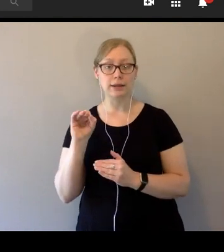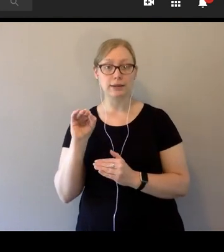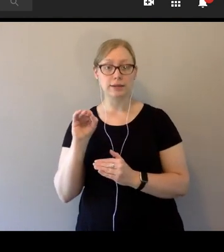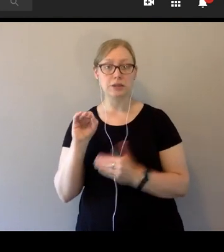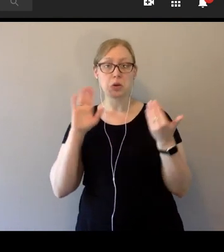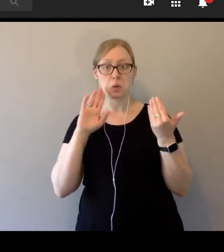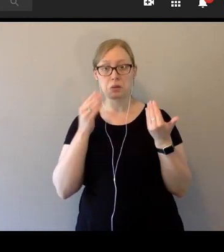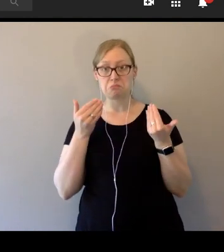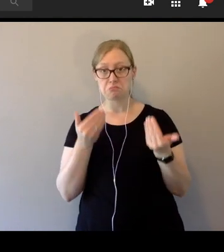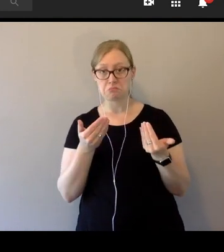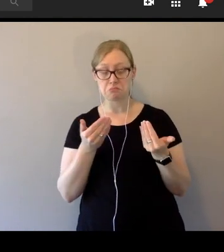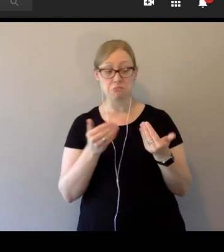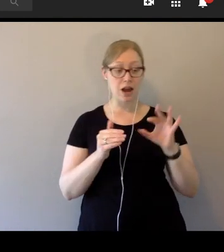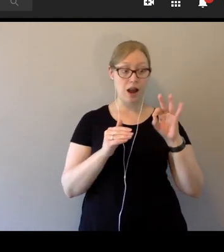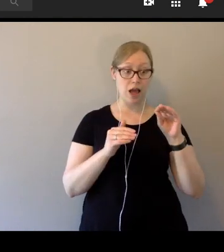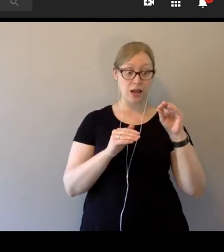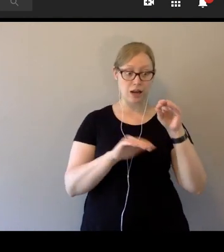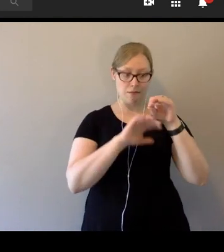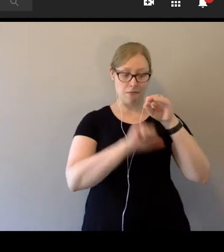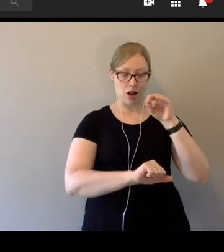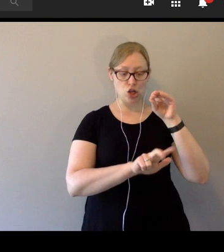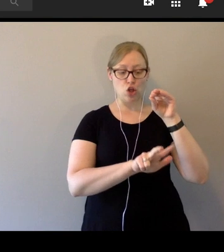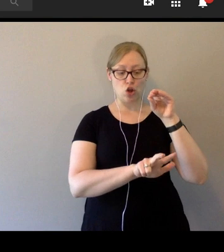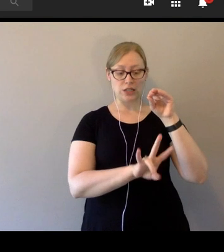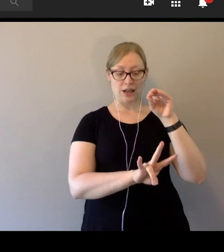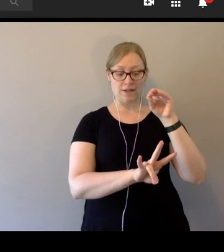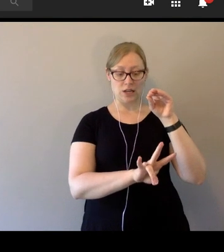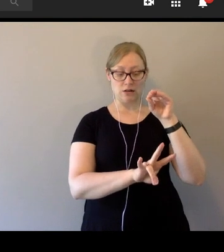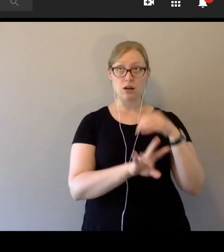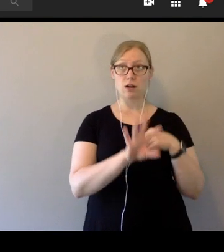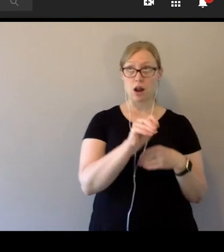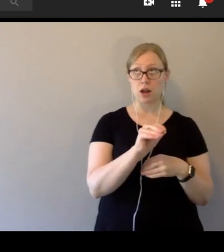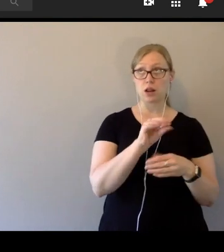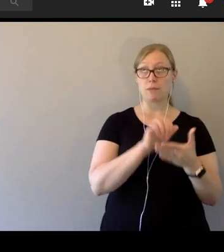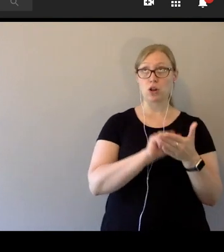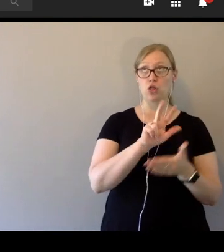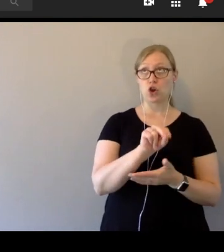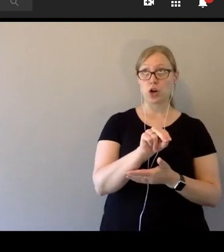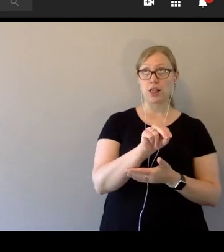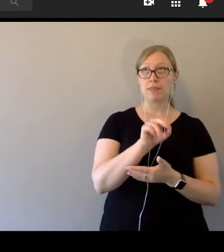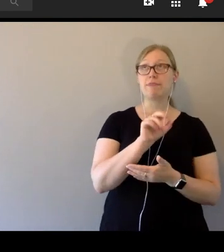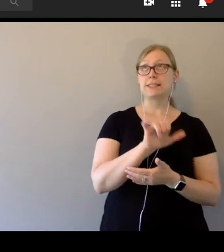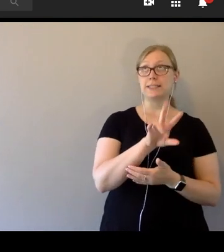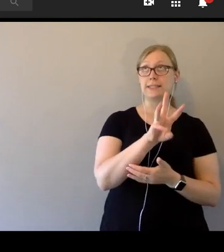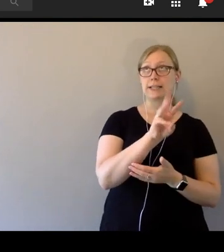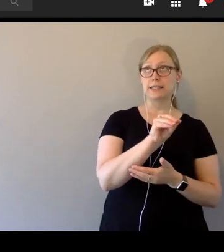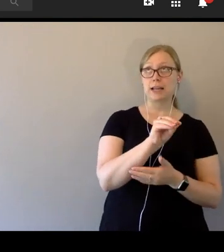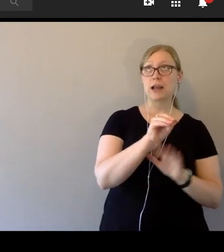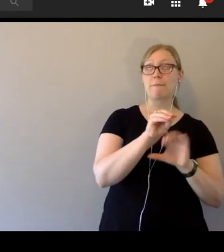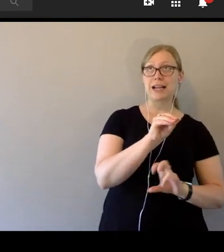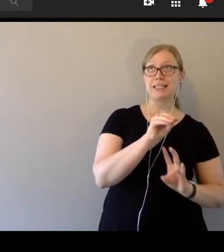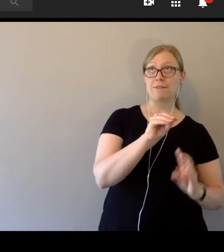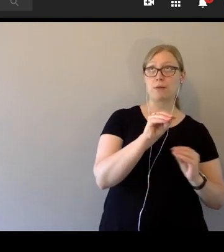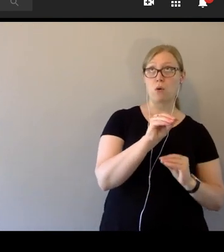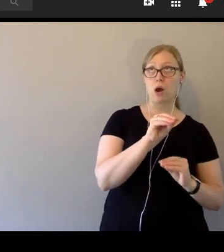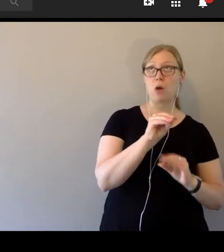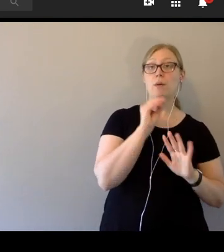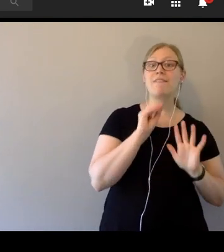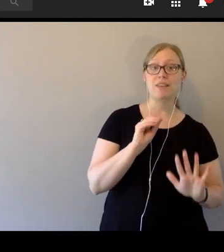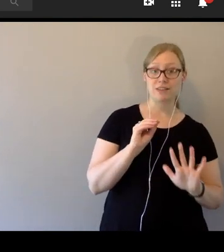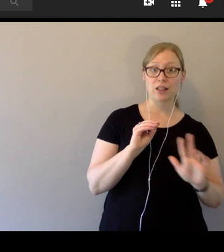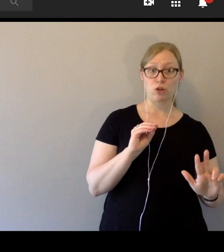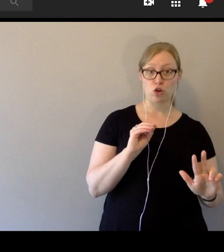37 from 90. So 90 minus 30, that's 60. 60 minus 7, that's going to be 53. So theta